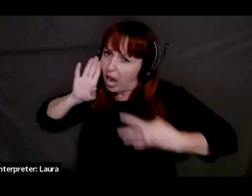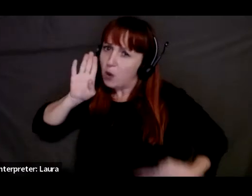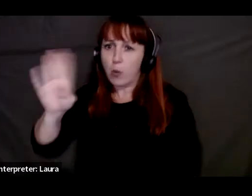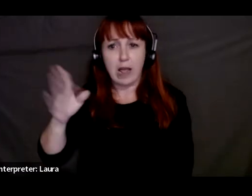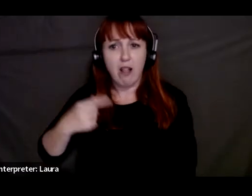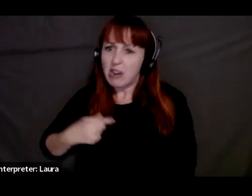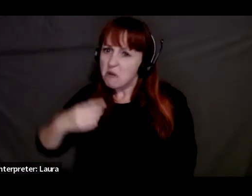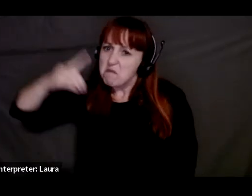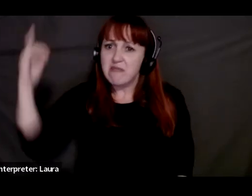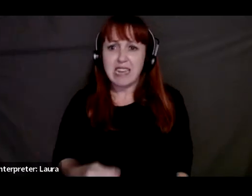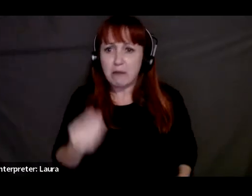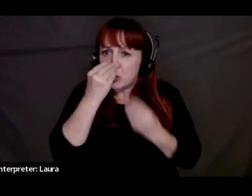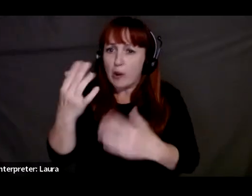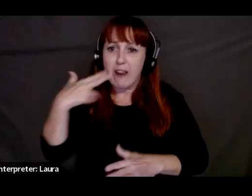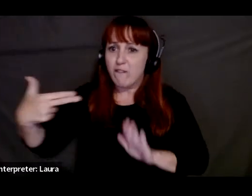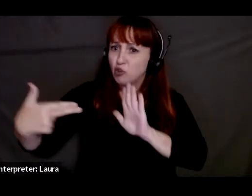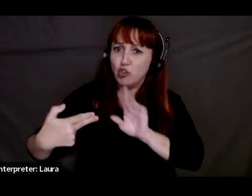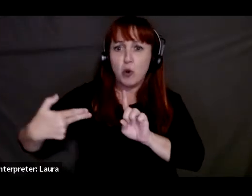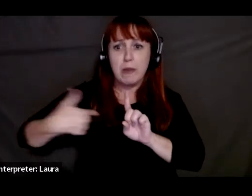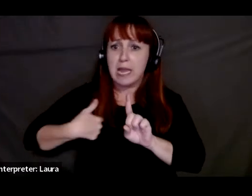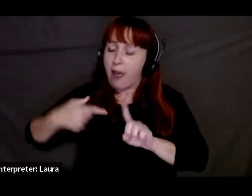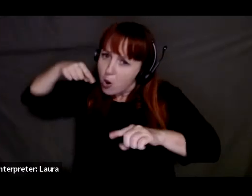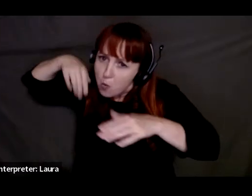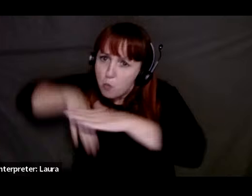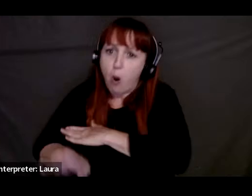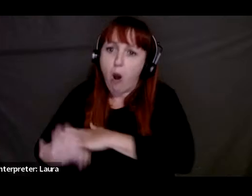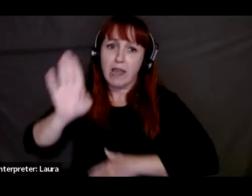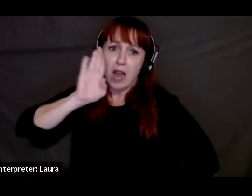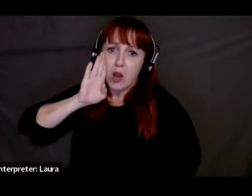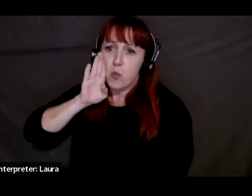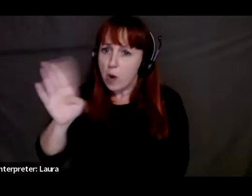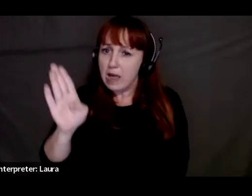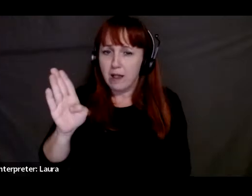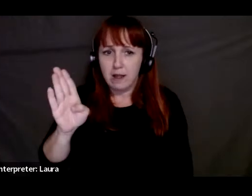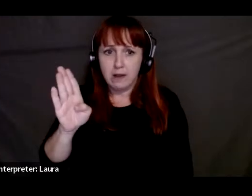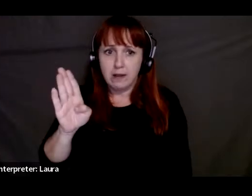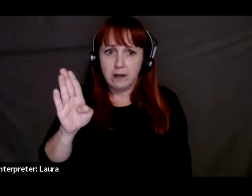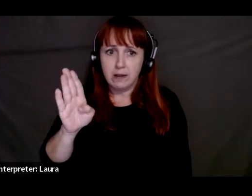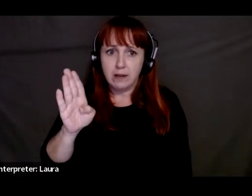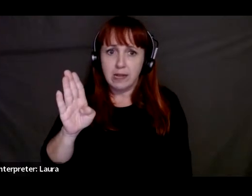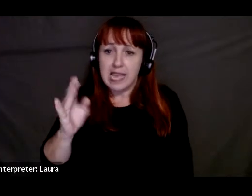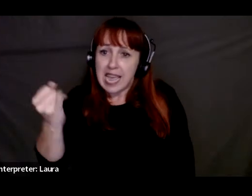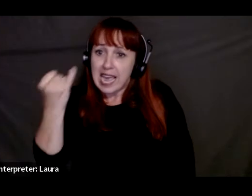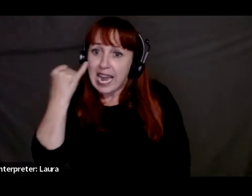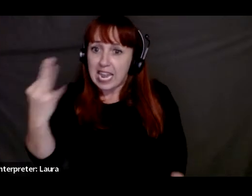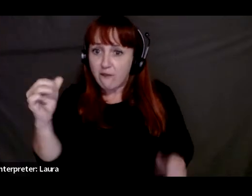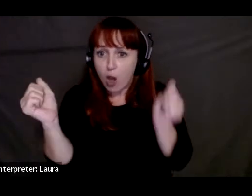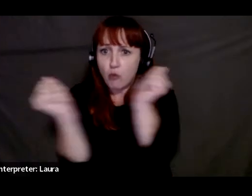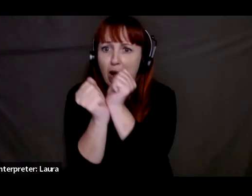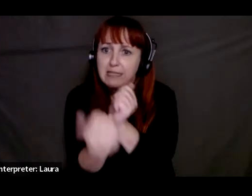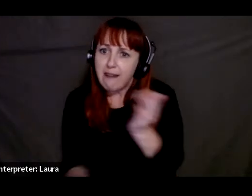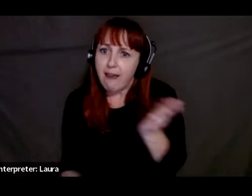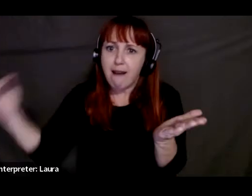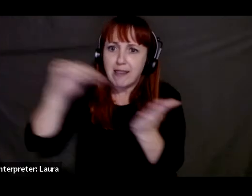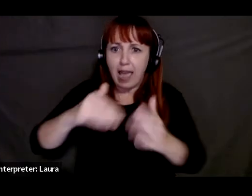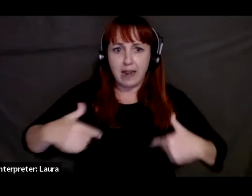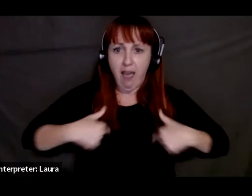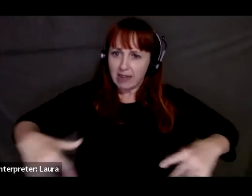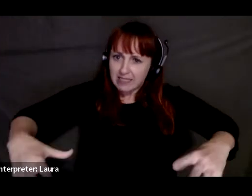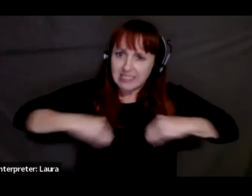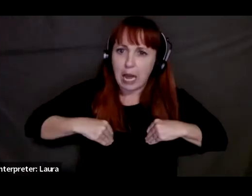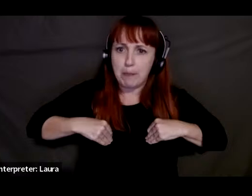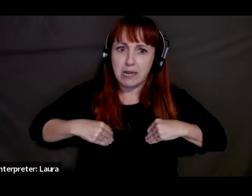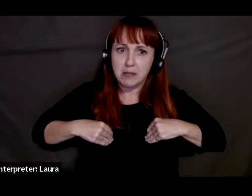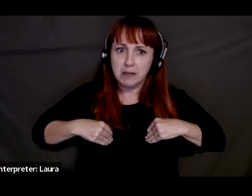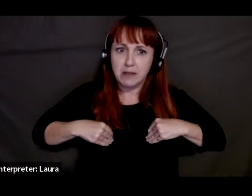I don't give a damn if you shoot me. I will. And if I go and get arrested again, I'm going to